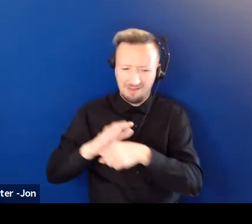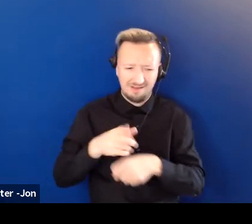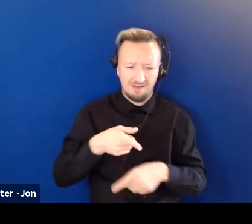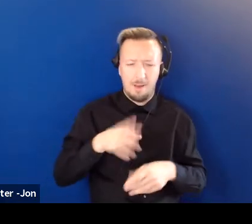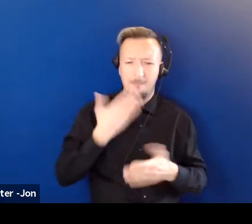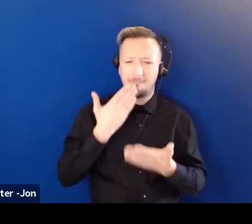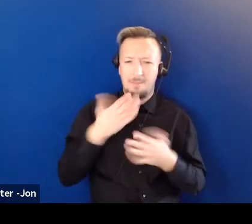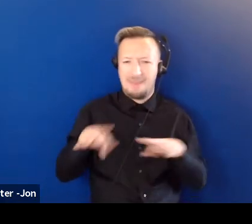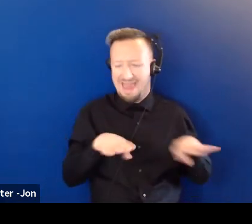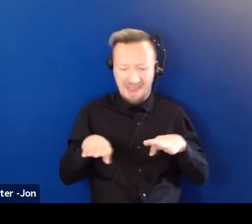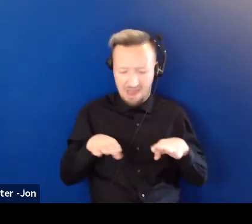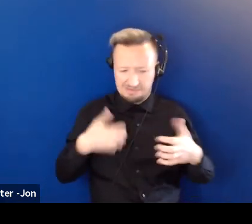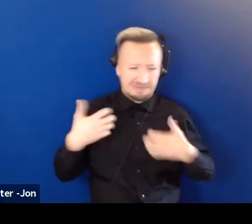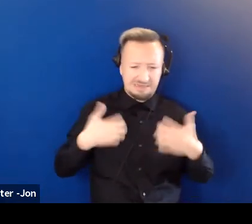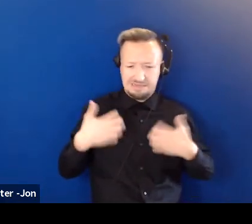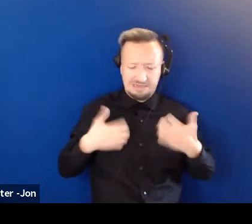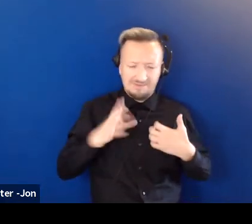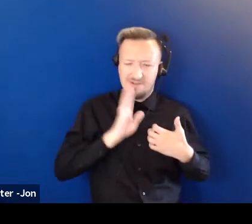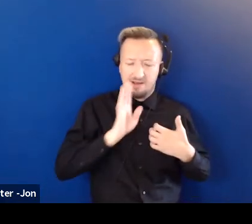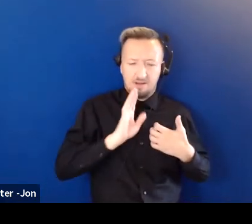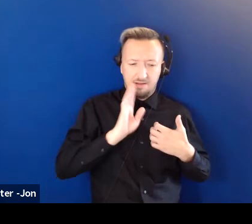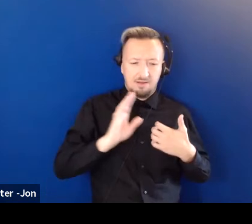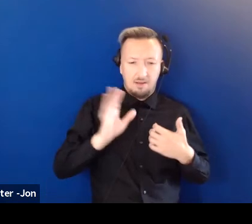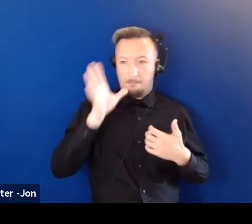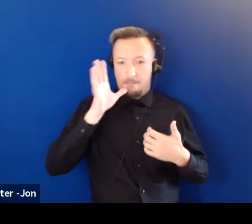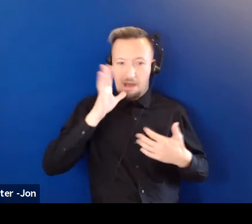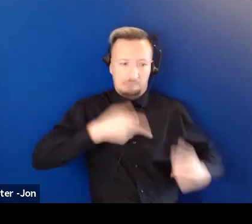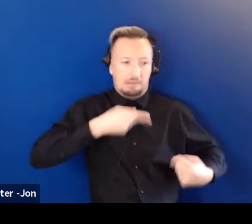so they ended up on our doorstep,